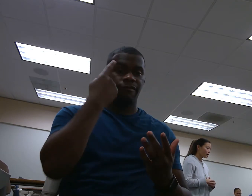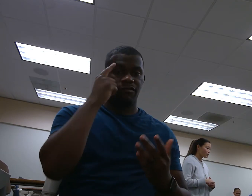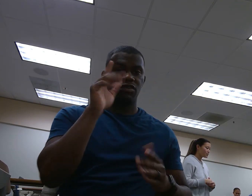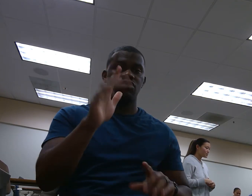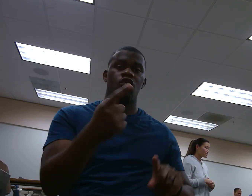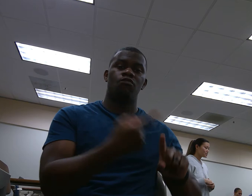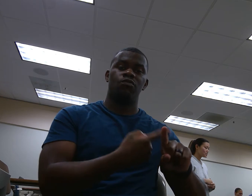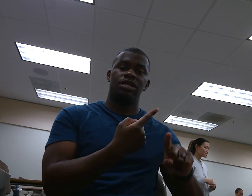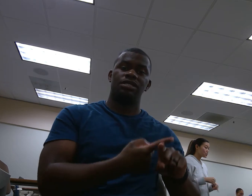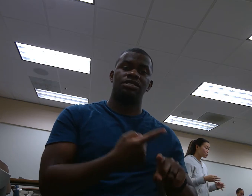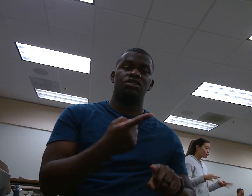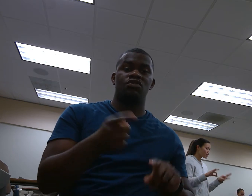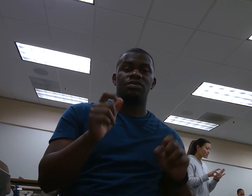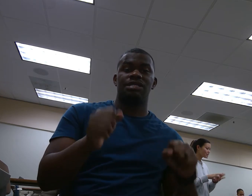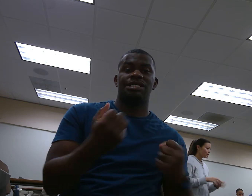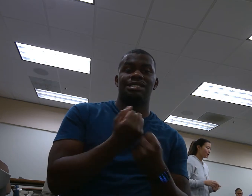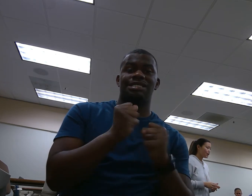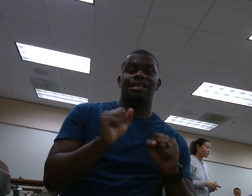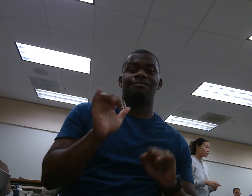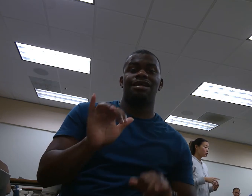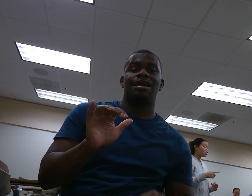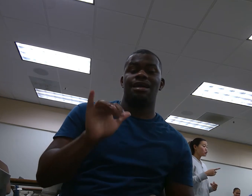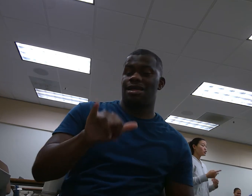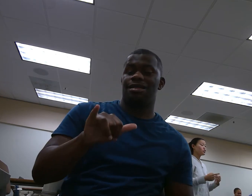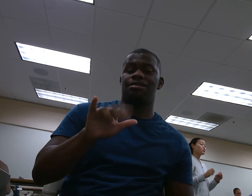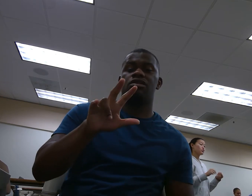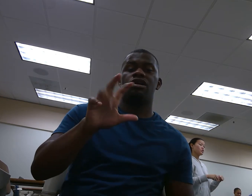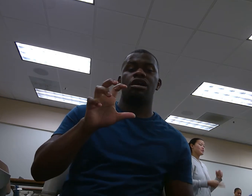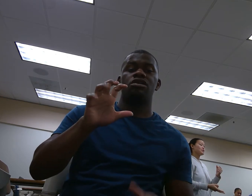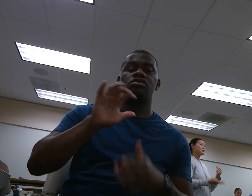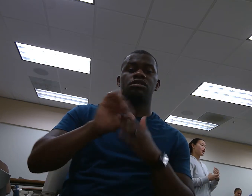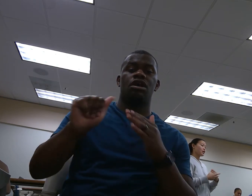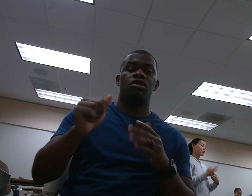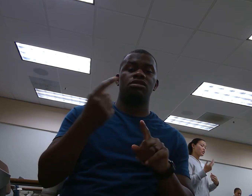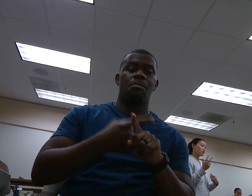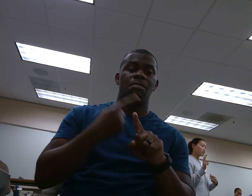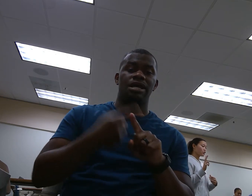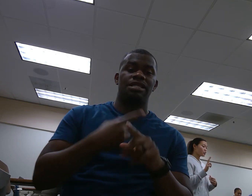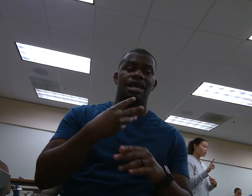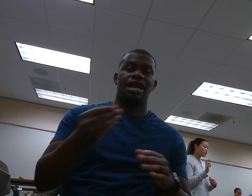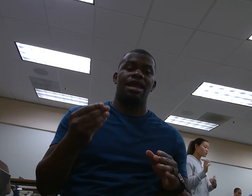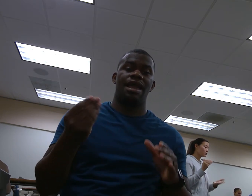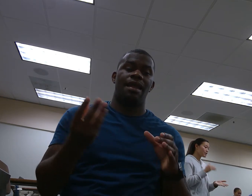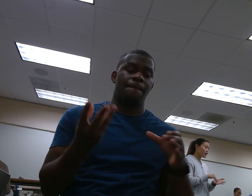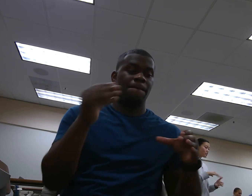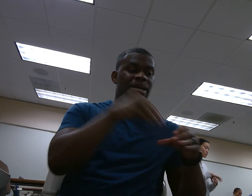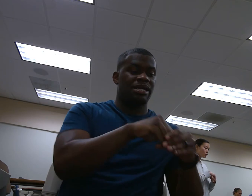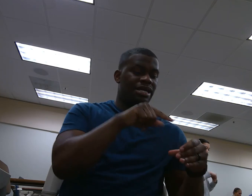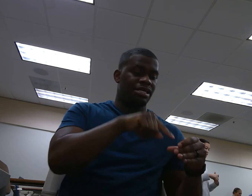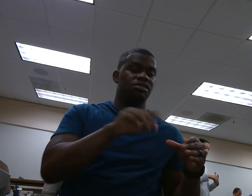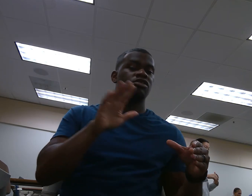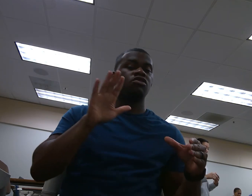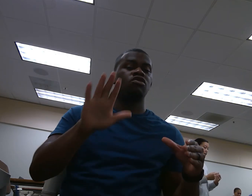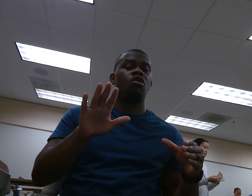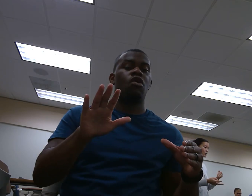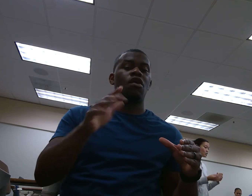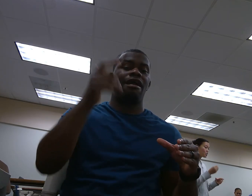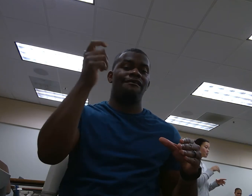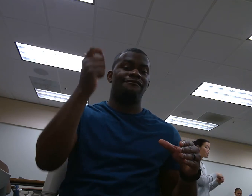beyond that, you could just save that $300 a month and put it into your investment pool. And after 30 years, you might very well have a